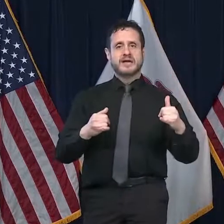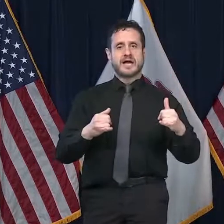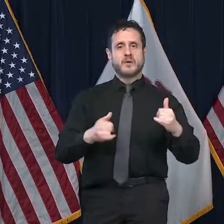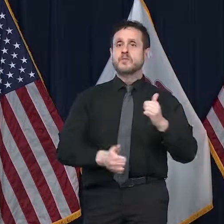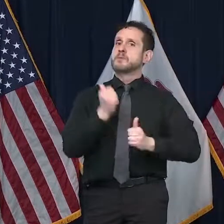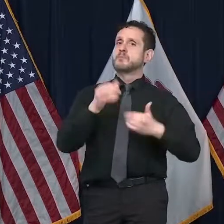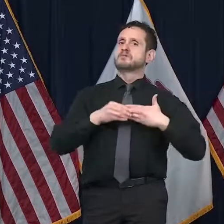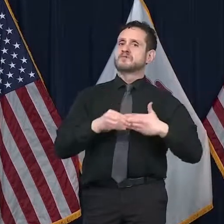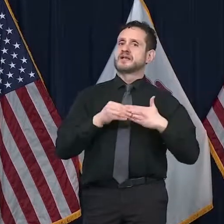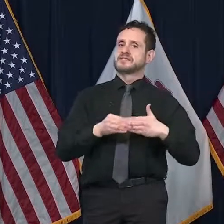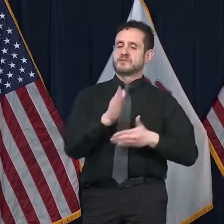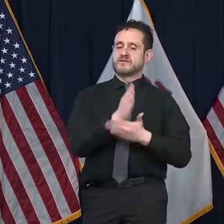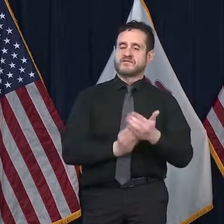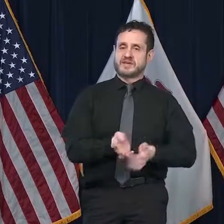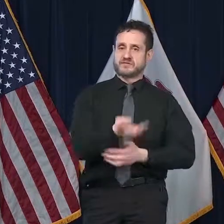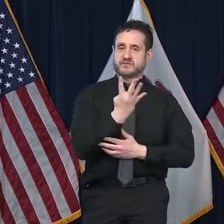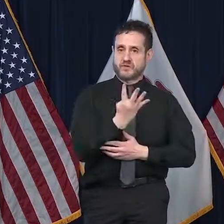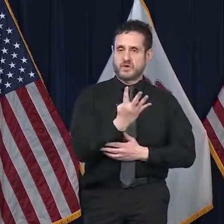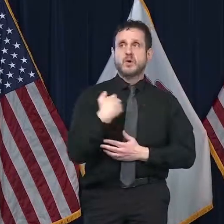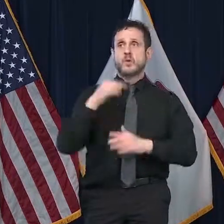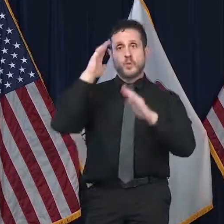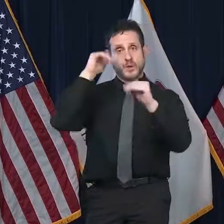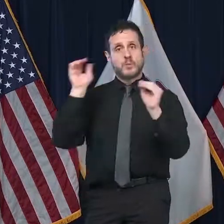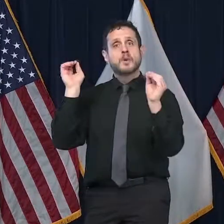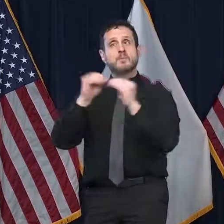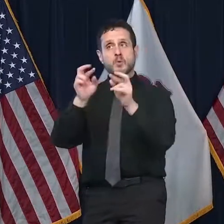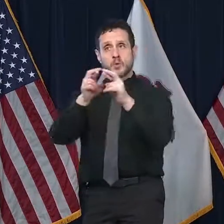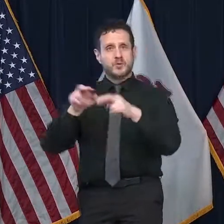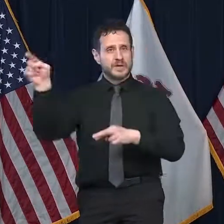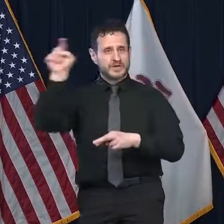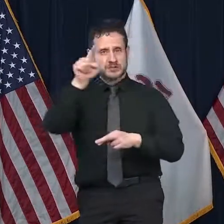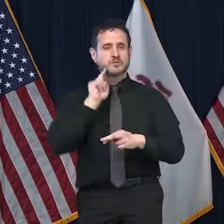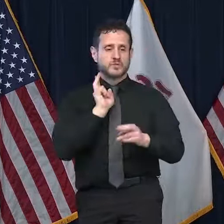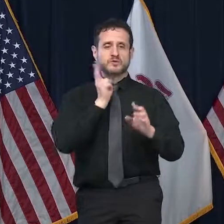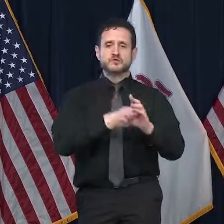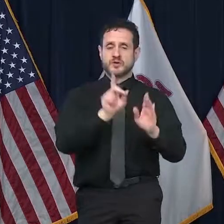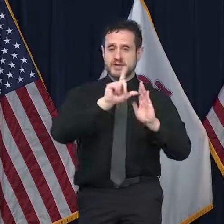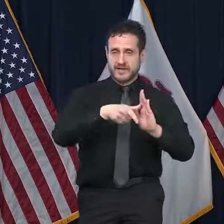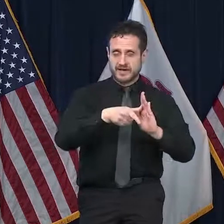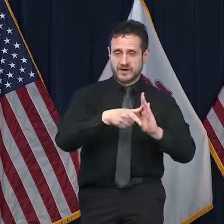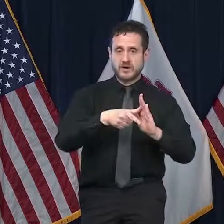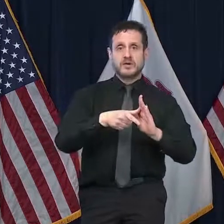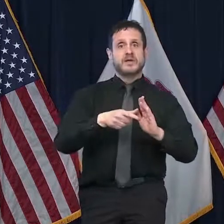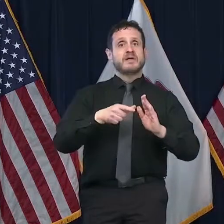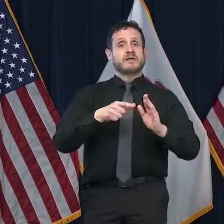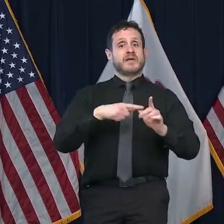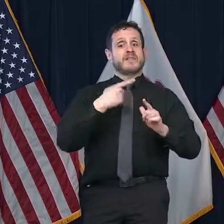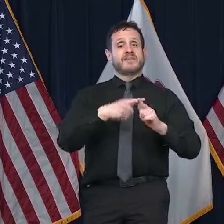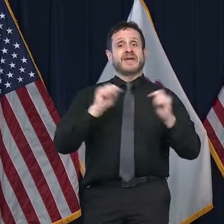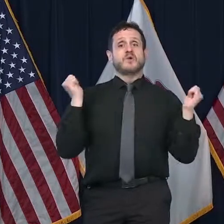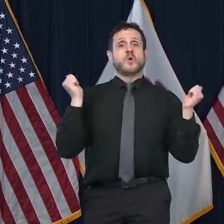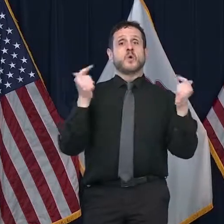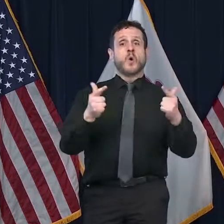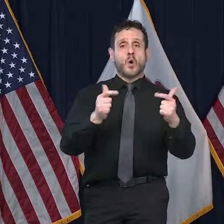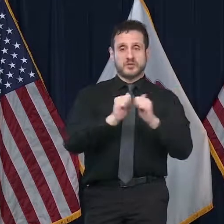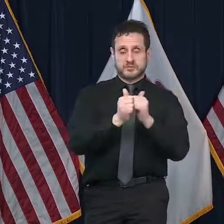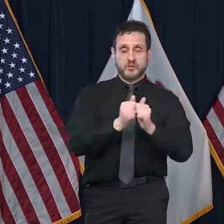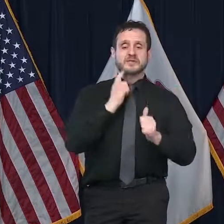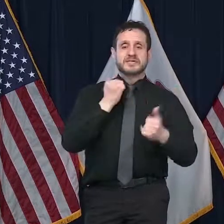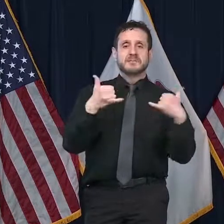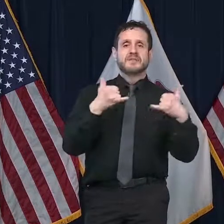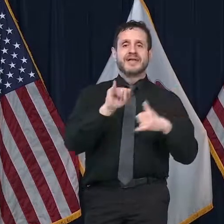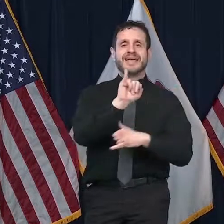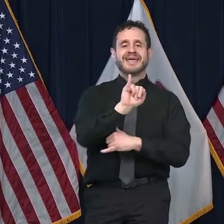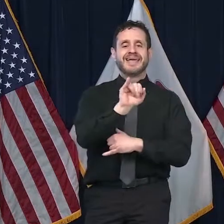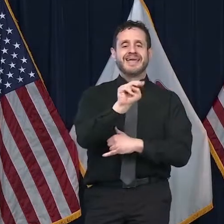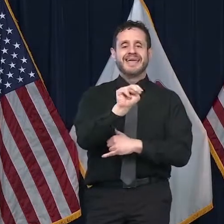We do hope for more regions to join them. All sports will be allowed to play at the intra-conference